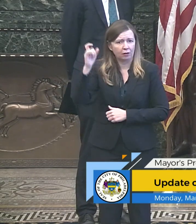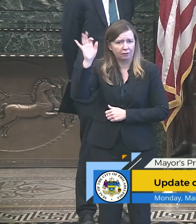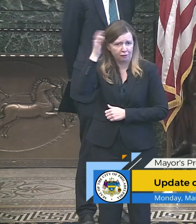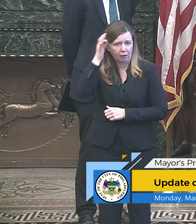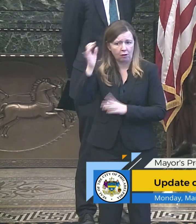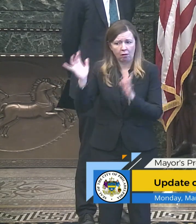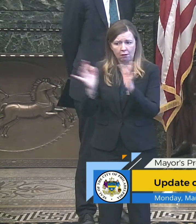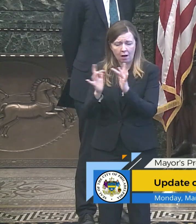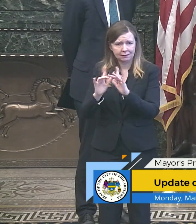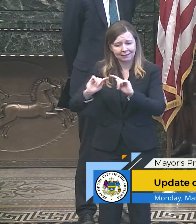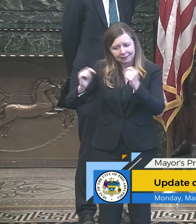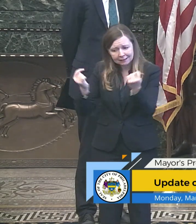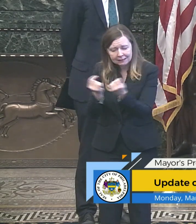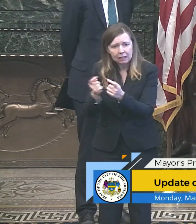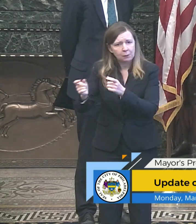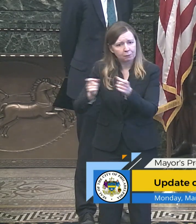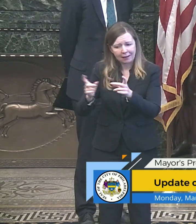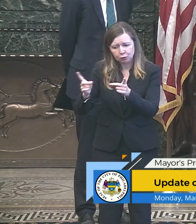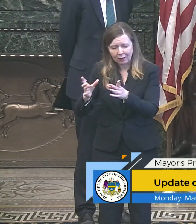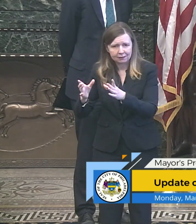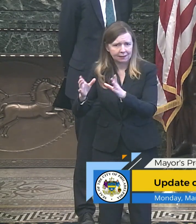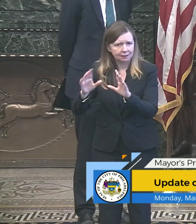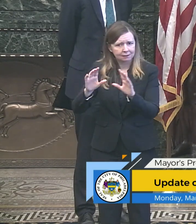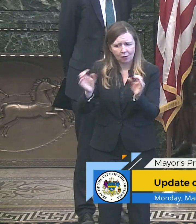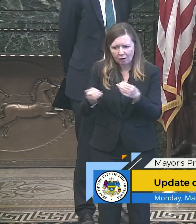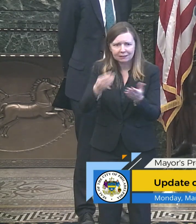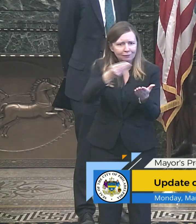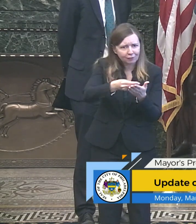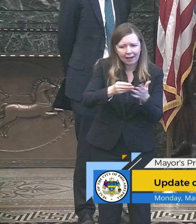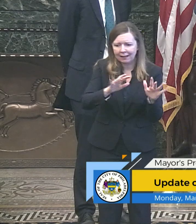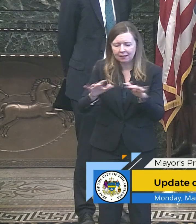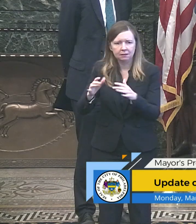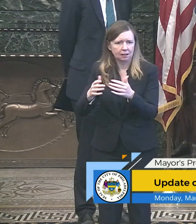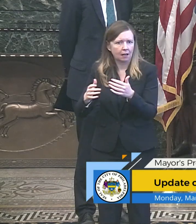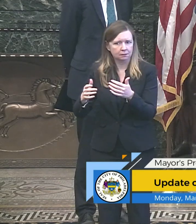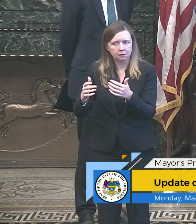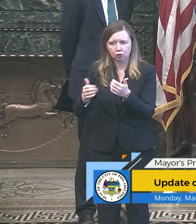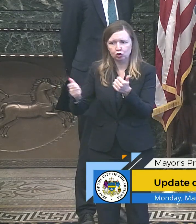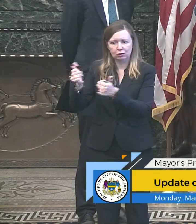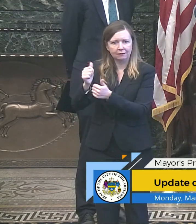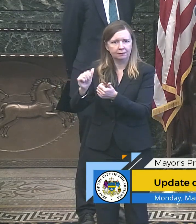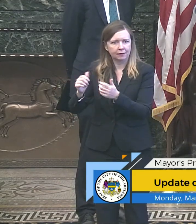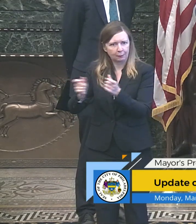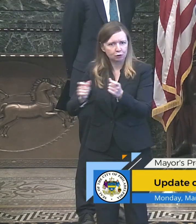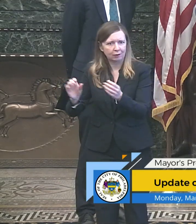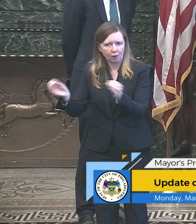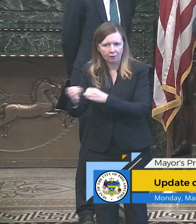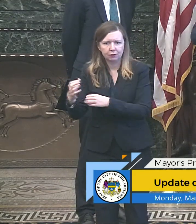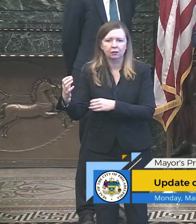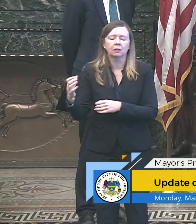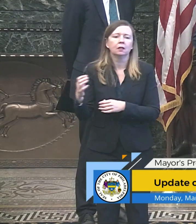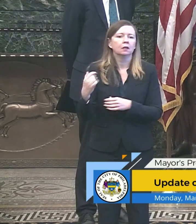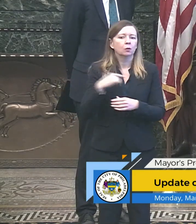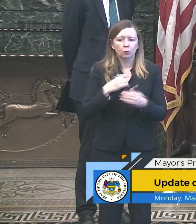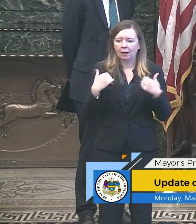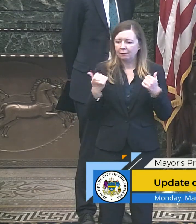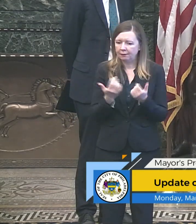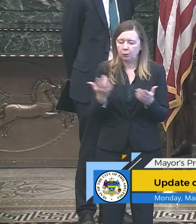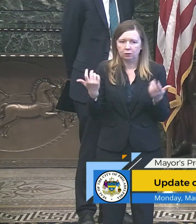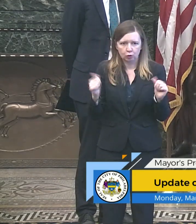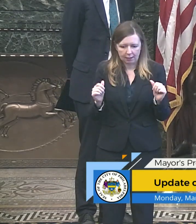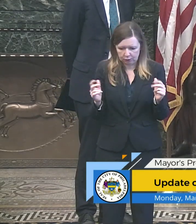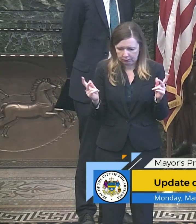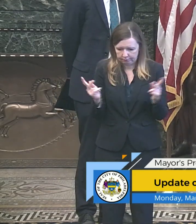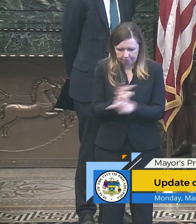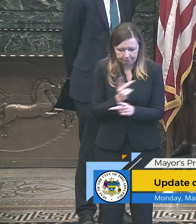of managing director's office employees, finance, and chief administrative officer to really understand the stimulus package, understand the CARES